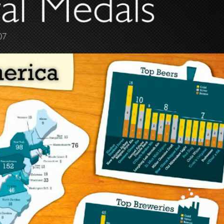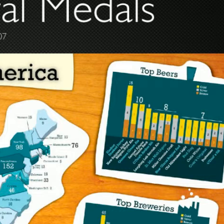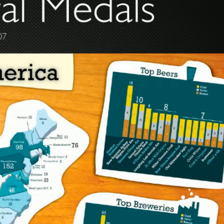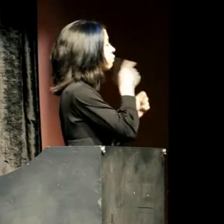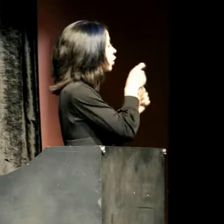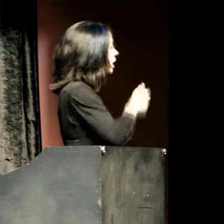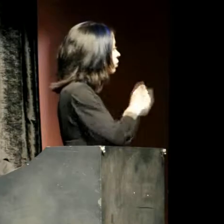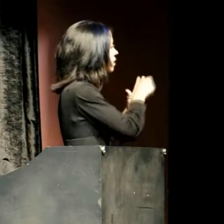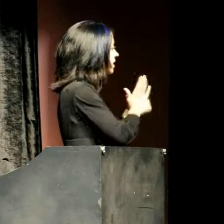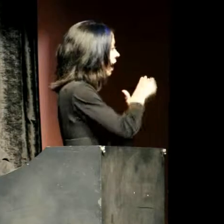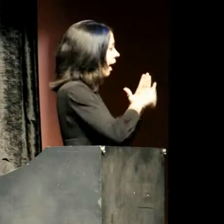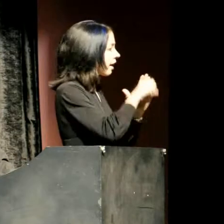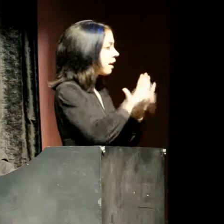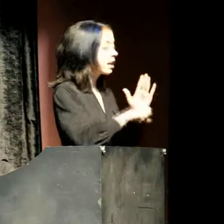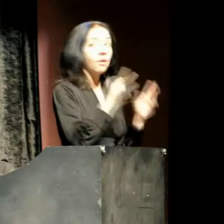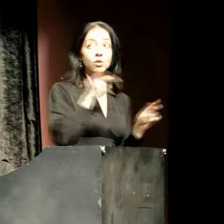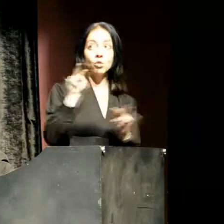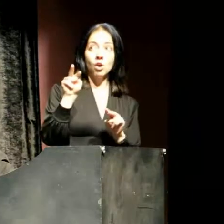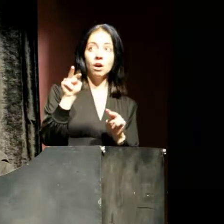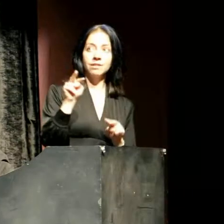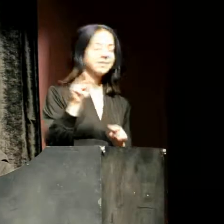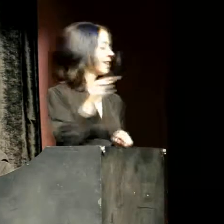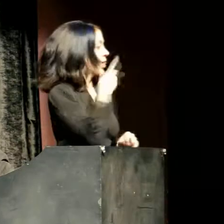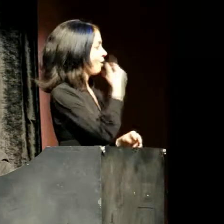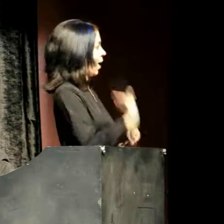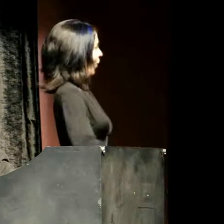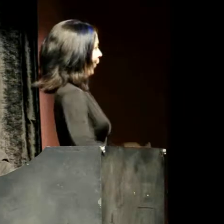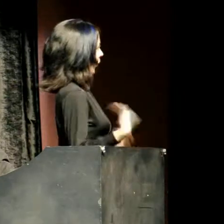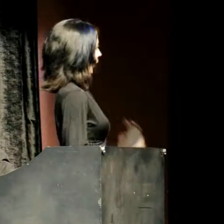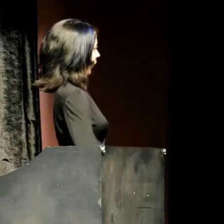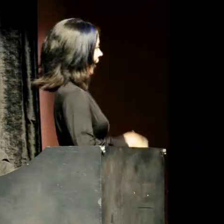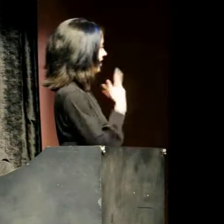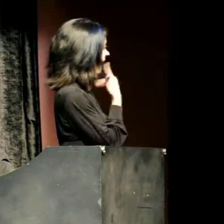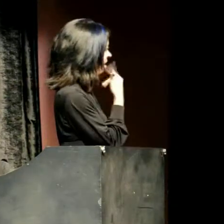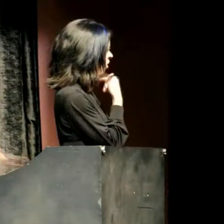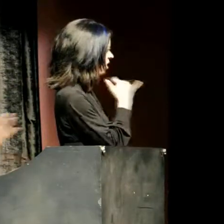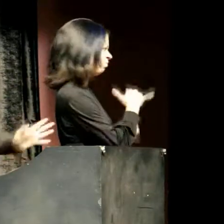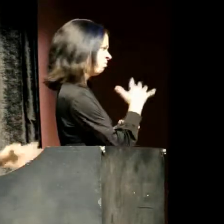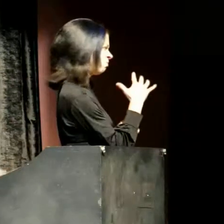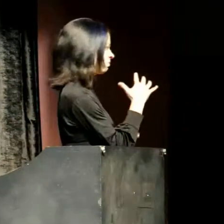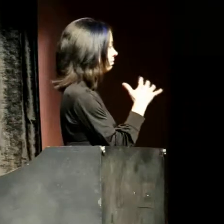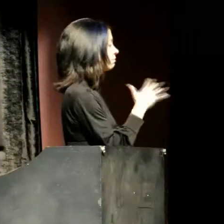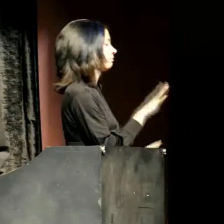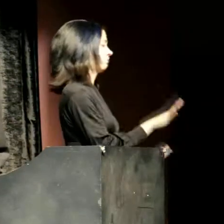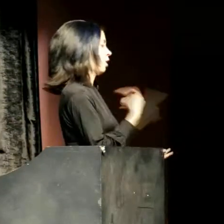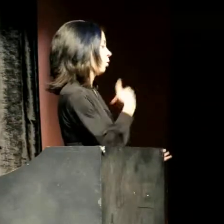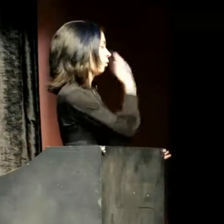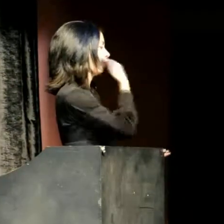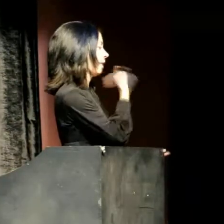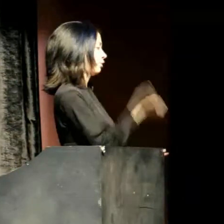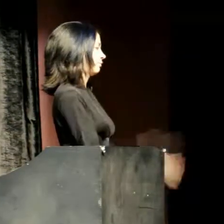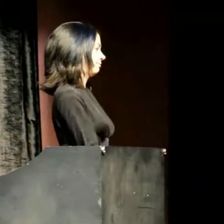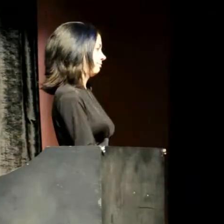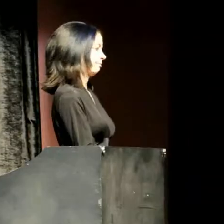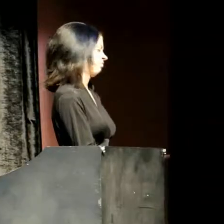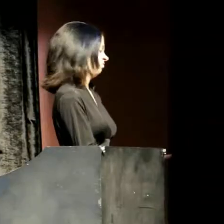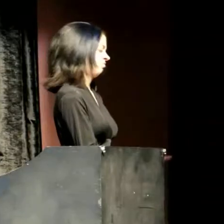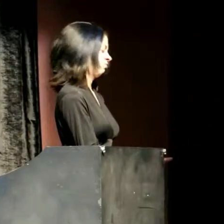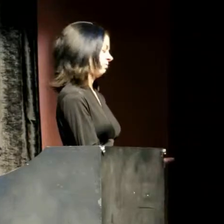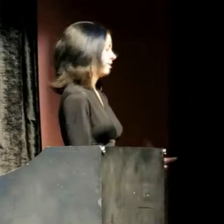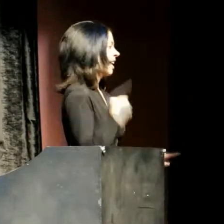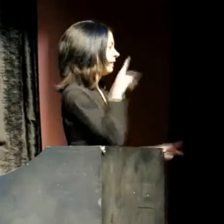this, it looks like something really is happening in California, right? But we know that. We need to look at this